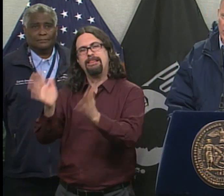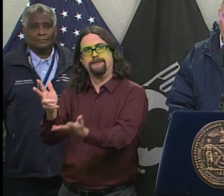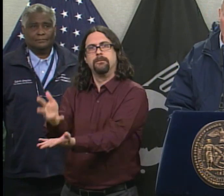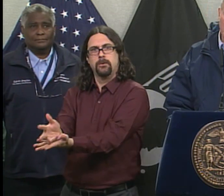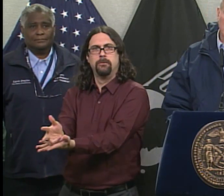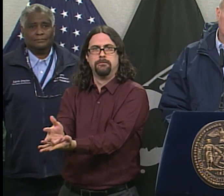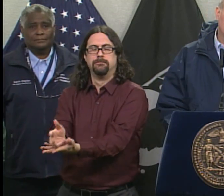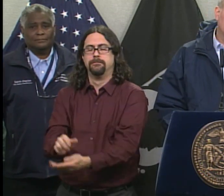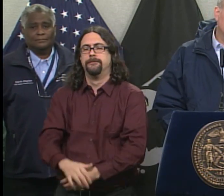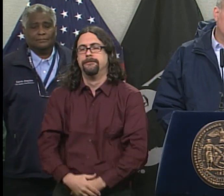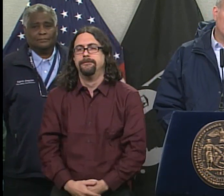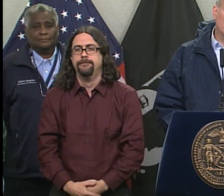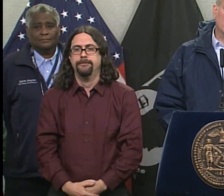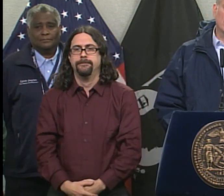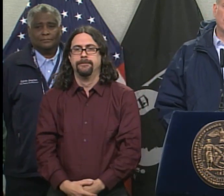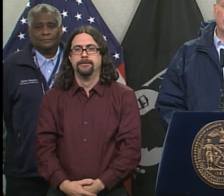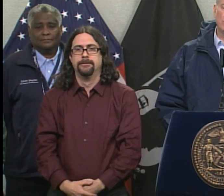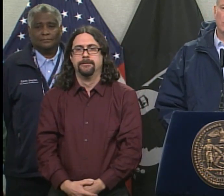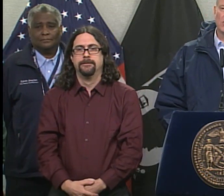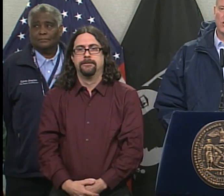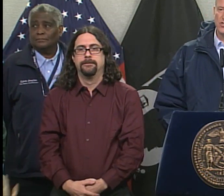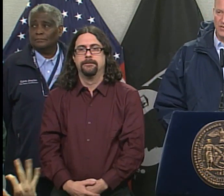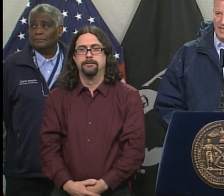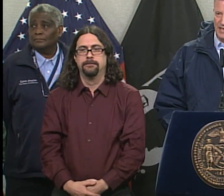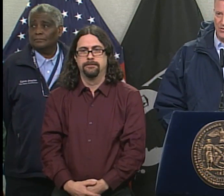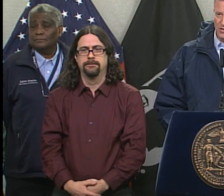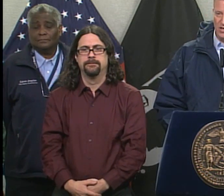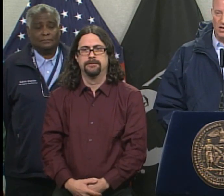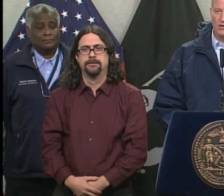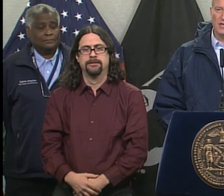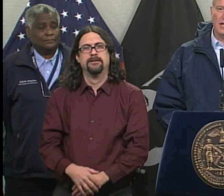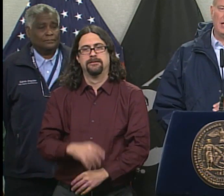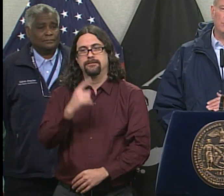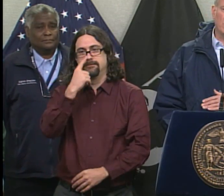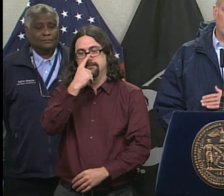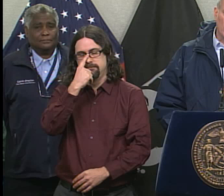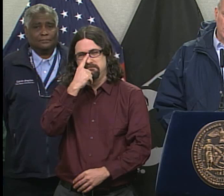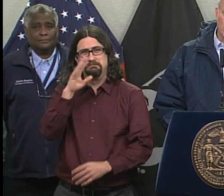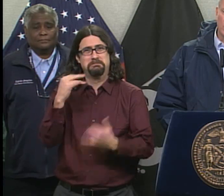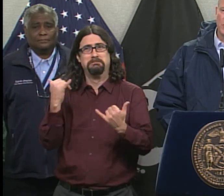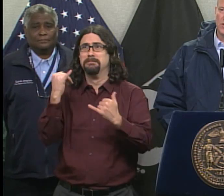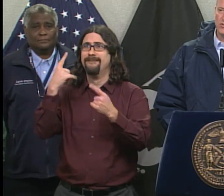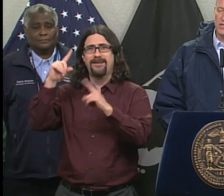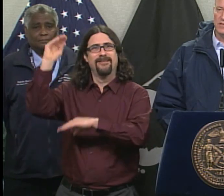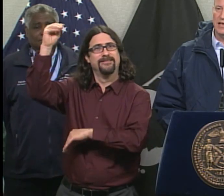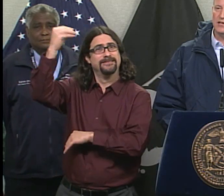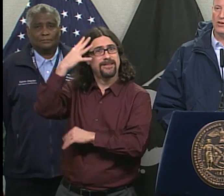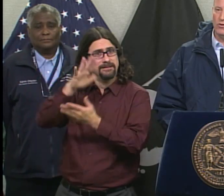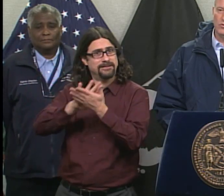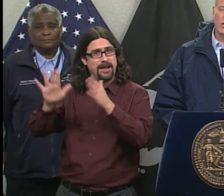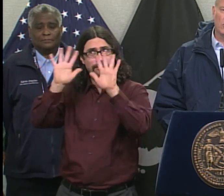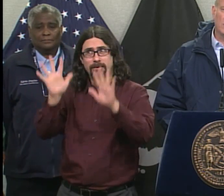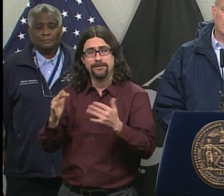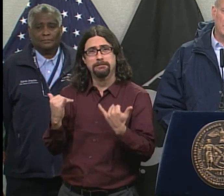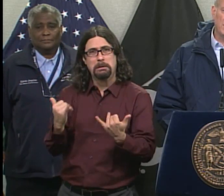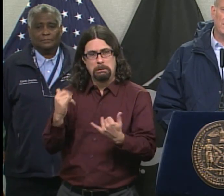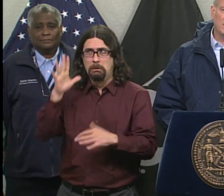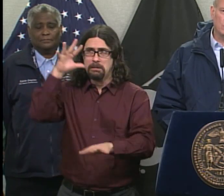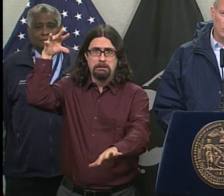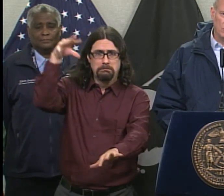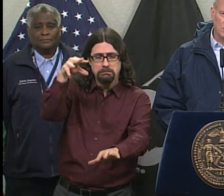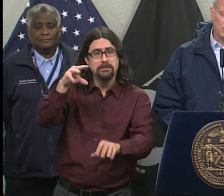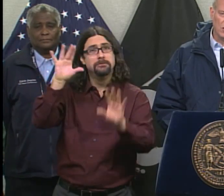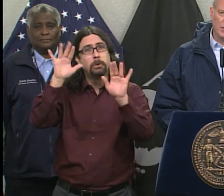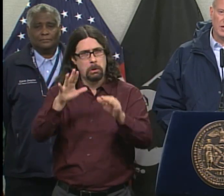do not want is for New Yorkers to start shoveling out their cars and putting all the snow in the middle of the street. That is only going to make